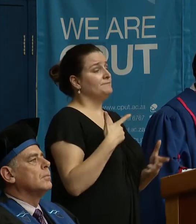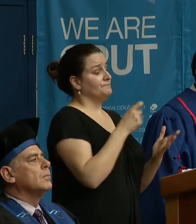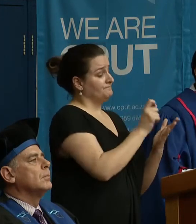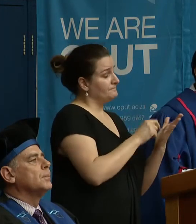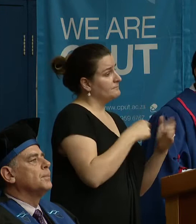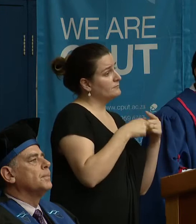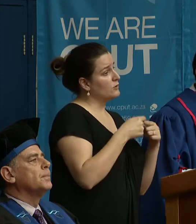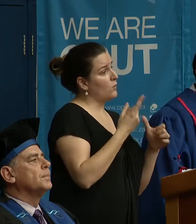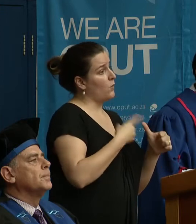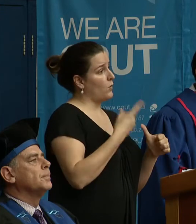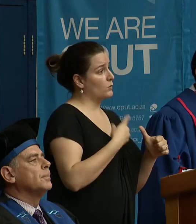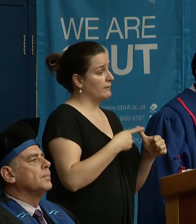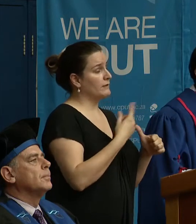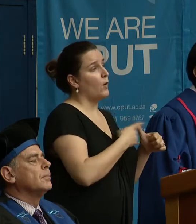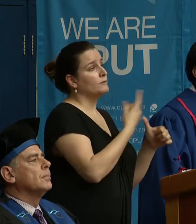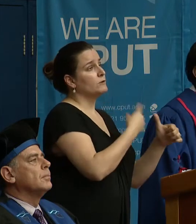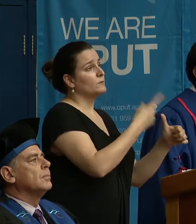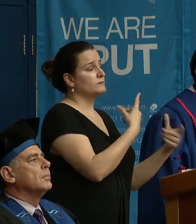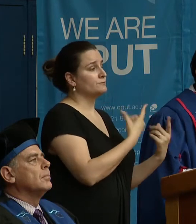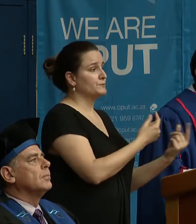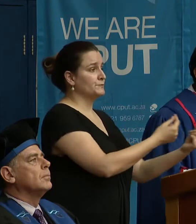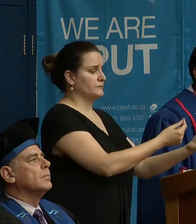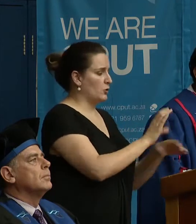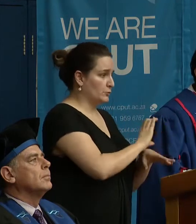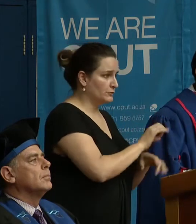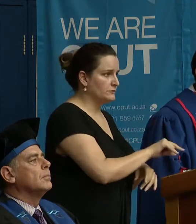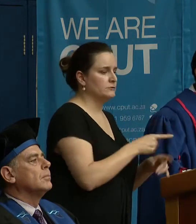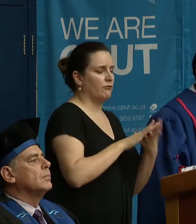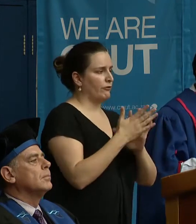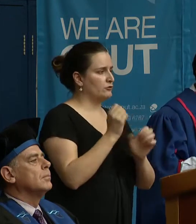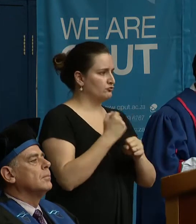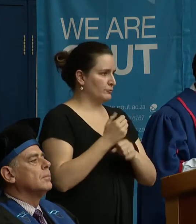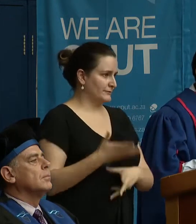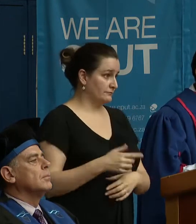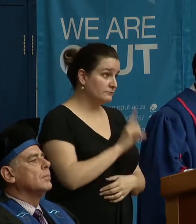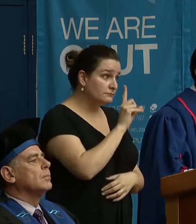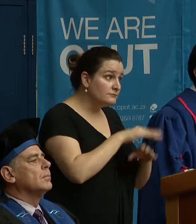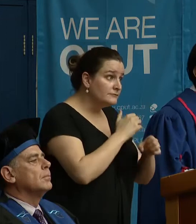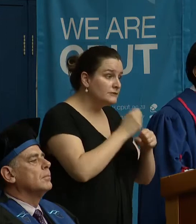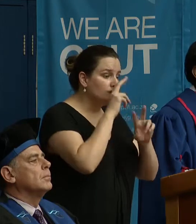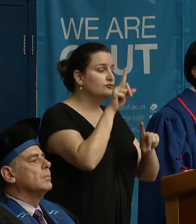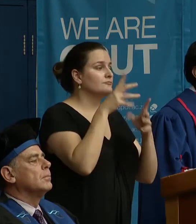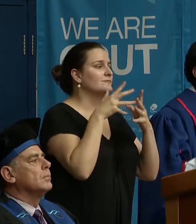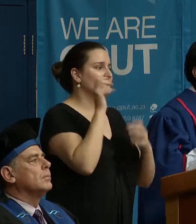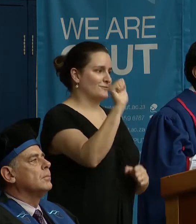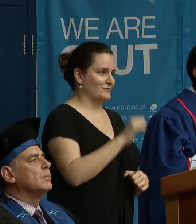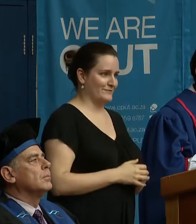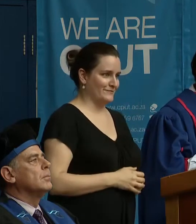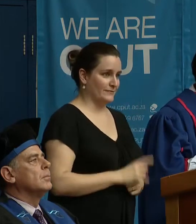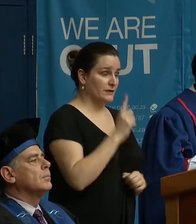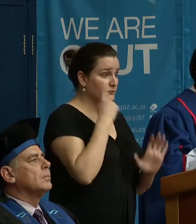automation is eliminating the need for people in many jobs and was based on US data. What it showed was that historically,